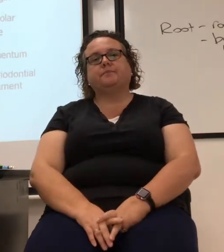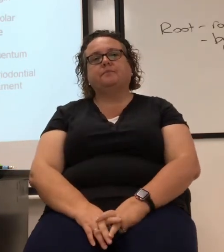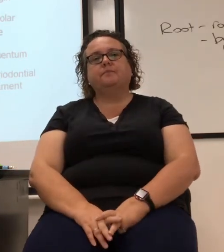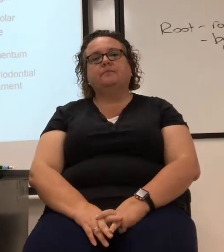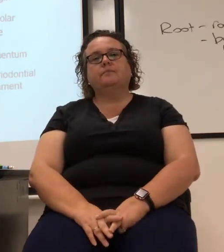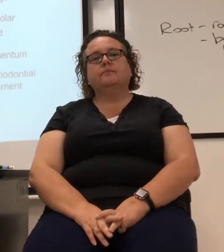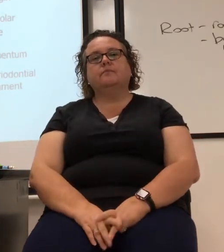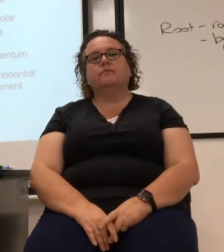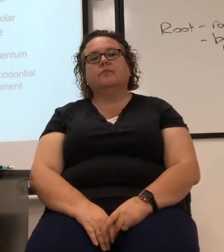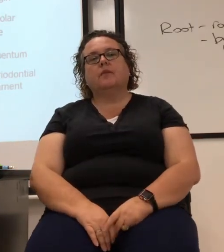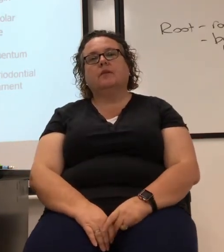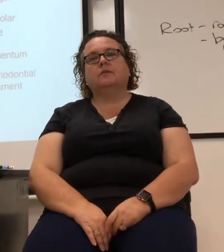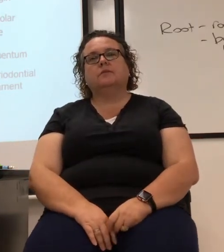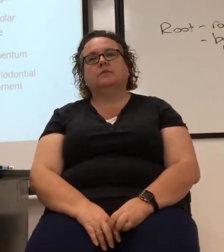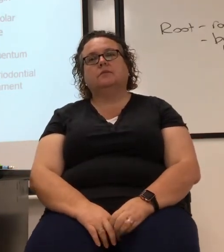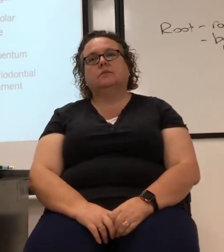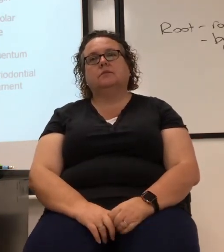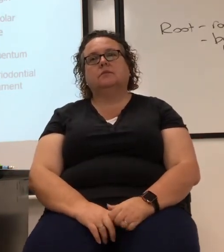soft